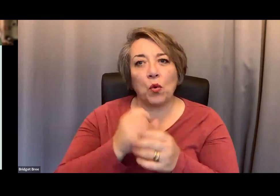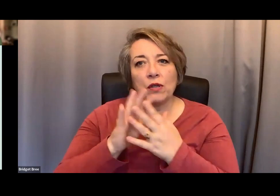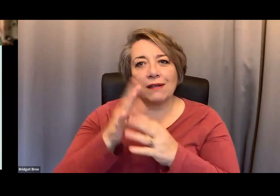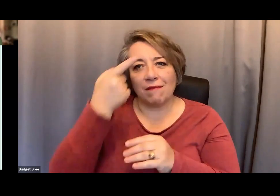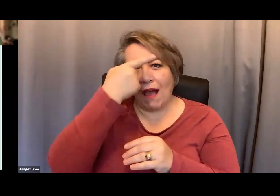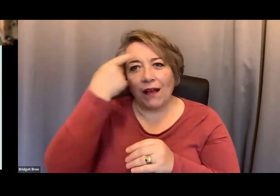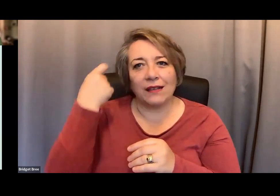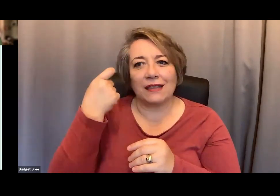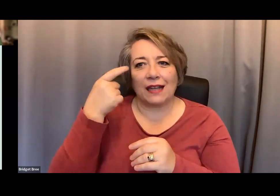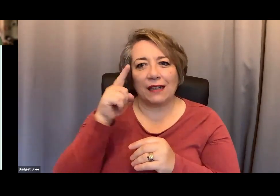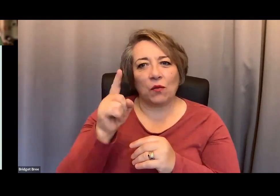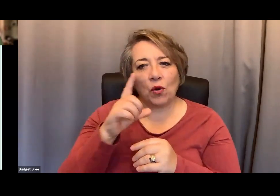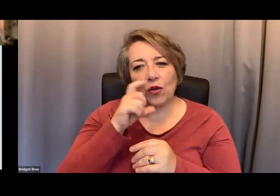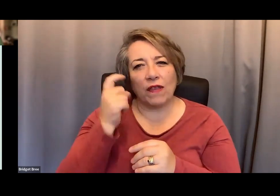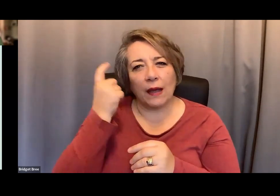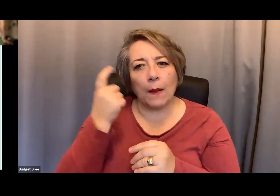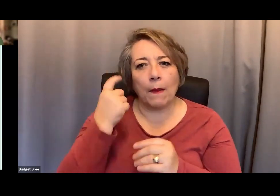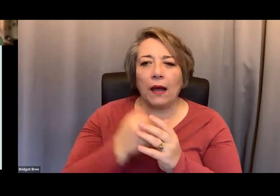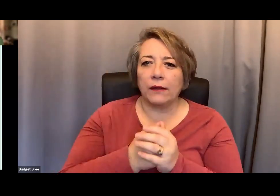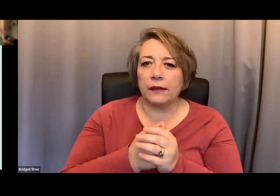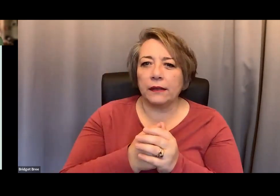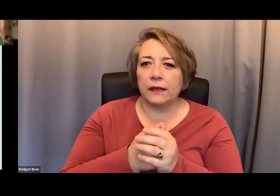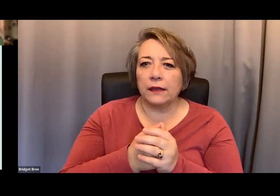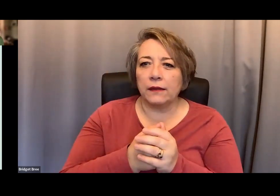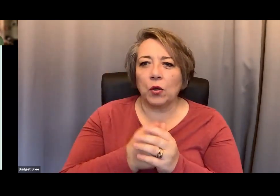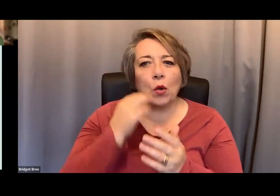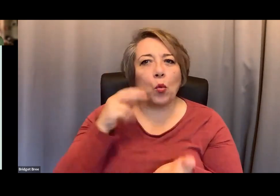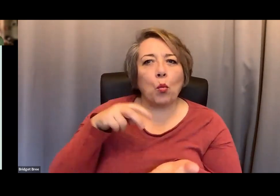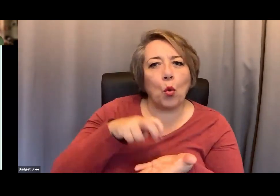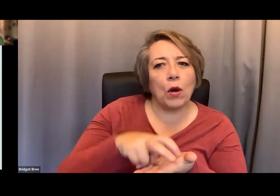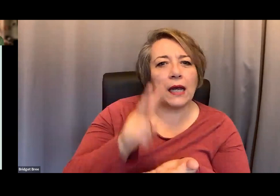your explorations in each lens in your place.